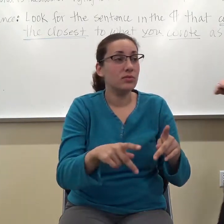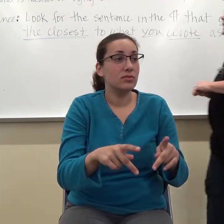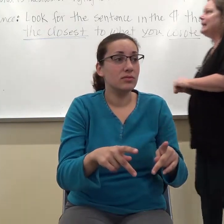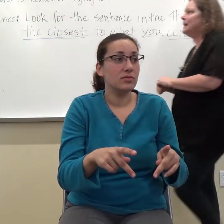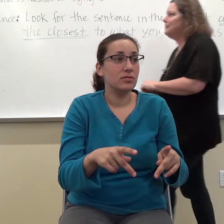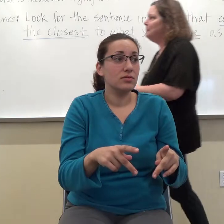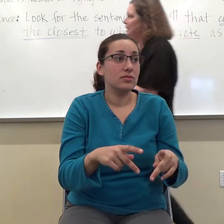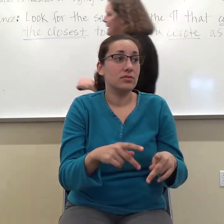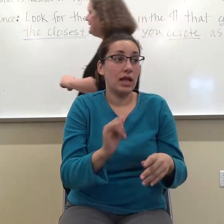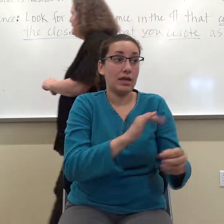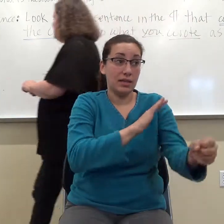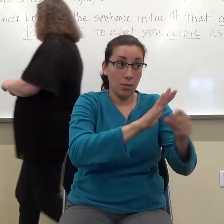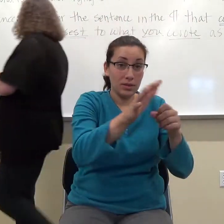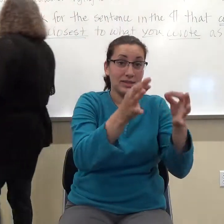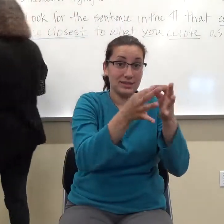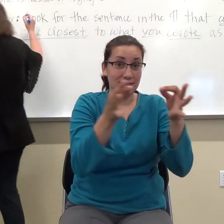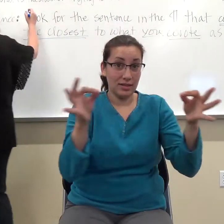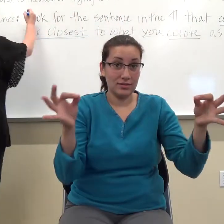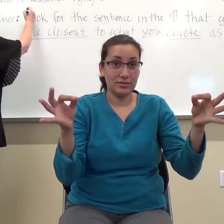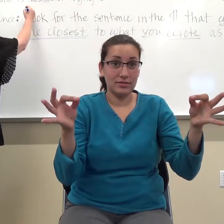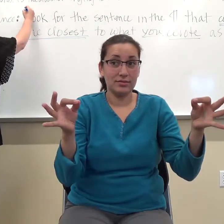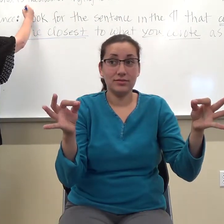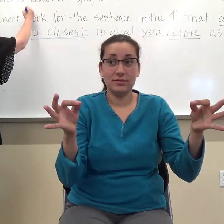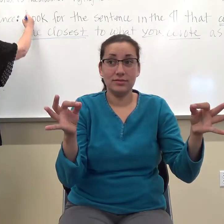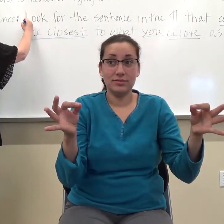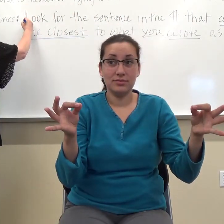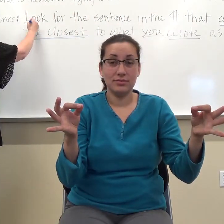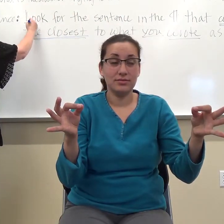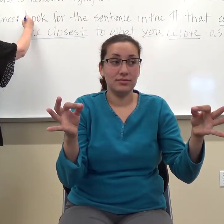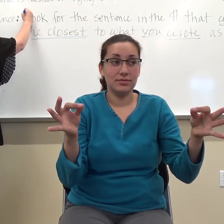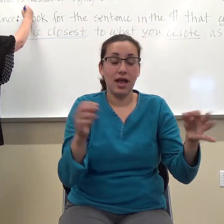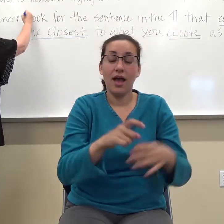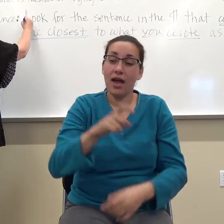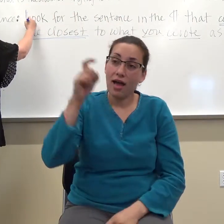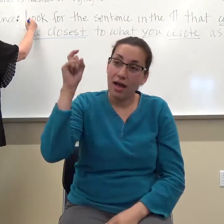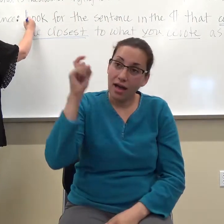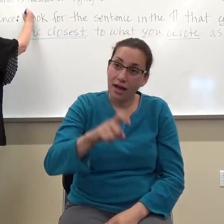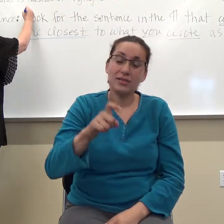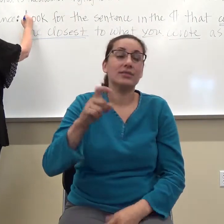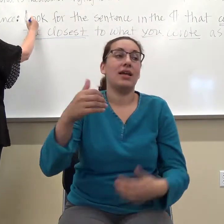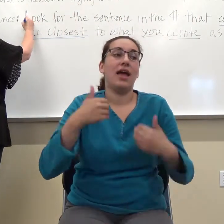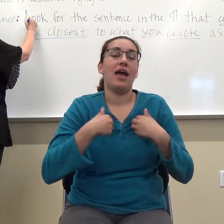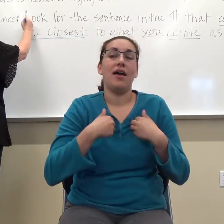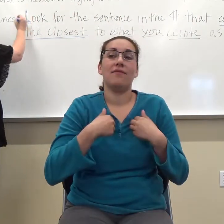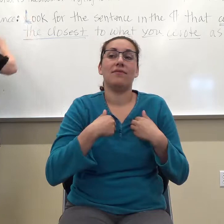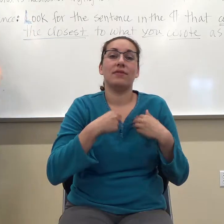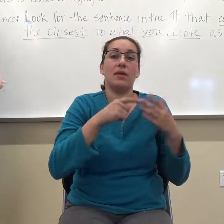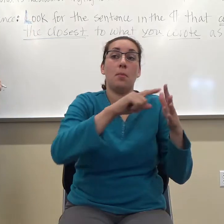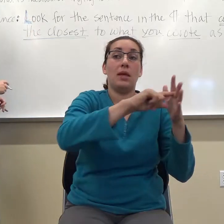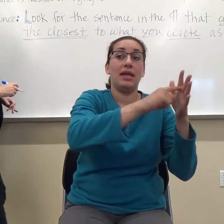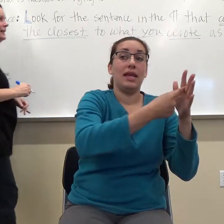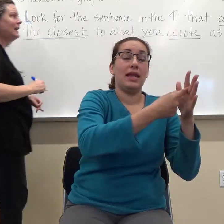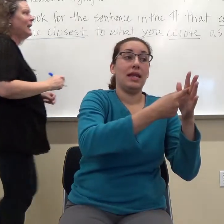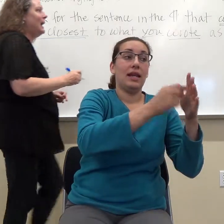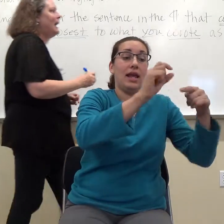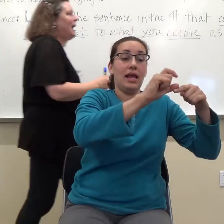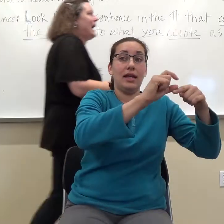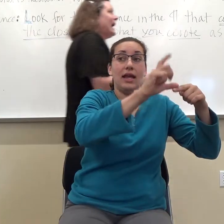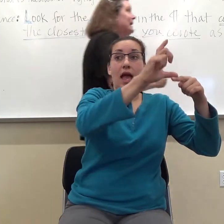a complete sentence has to have a capital letter at the beginning and